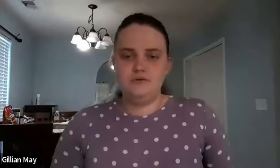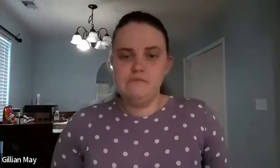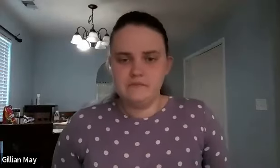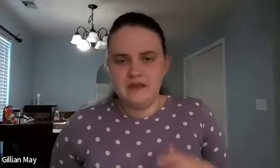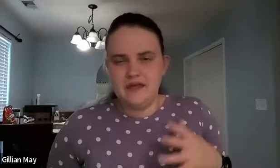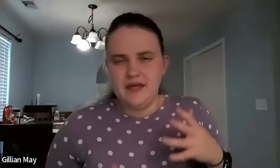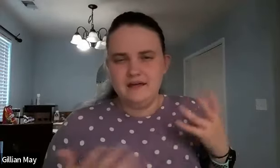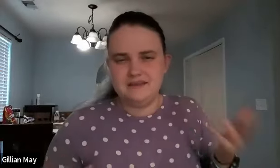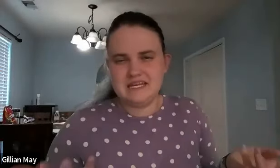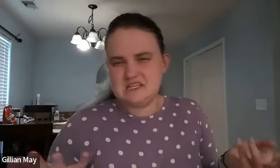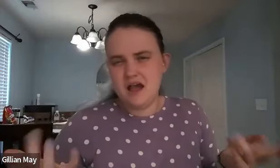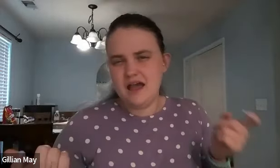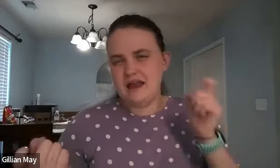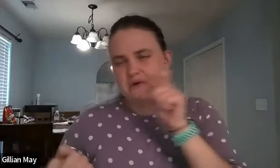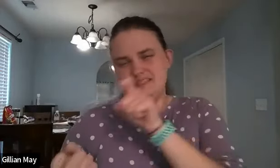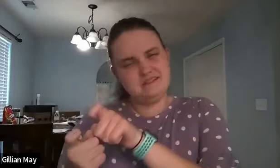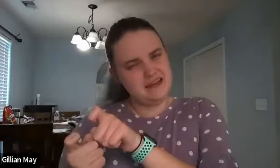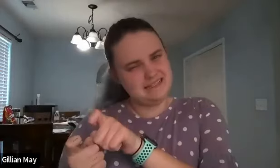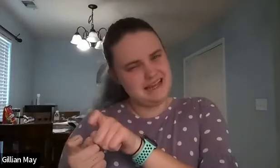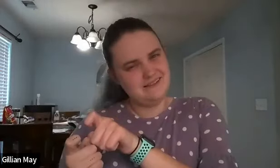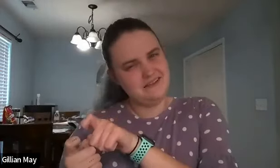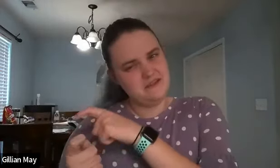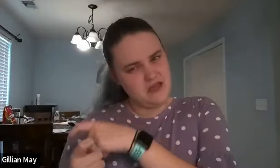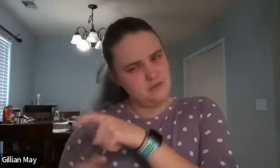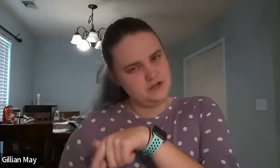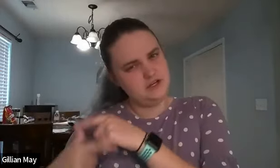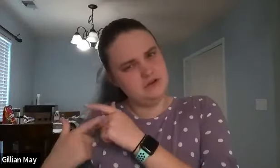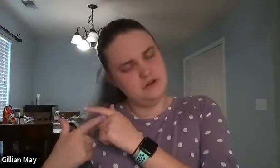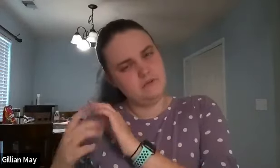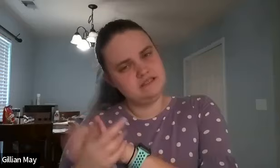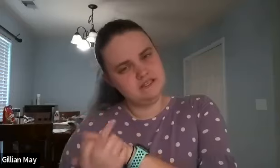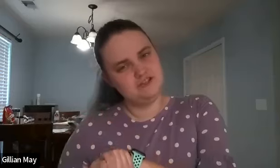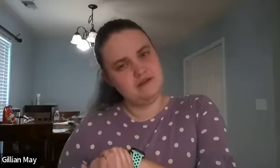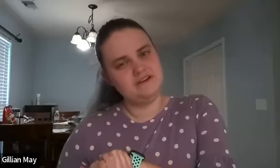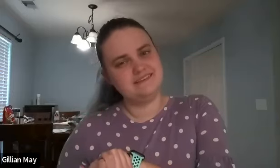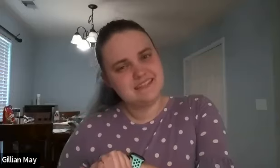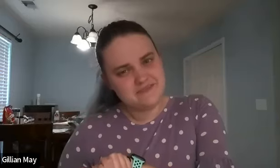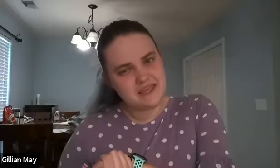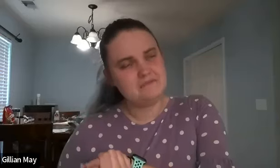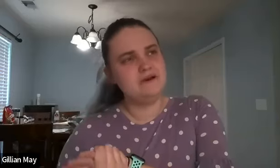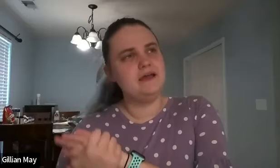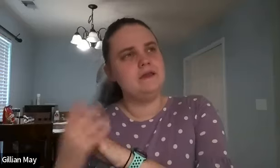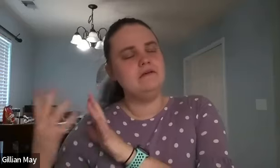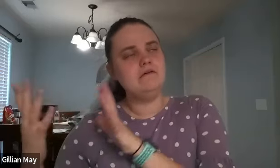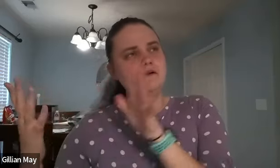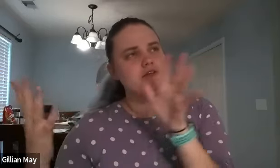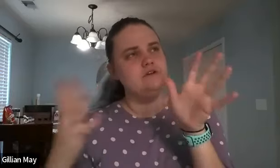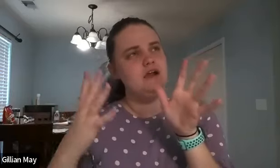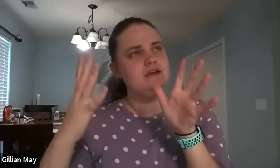So it's not, I know it's still not exactly like that. Where do you know what cities your grandparents live in, but you kind